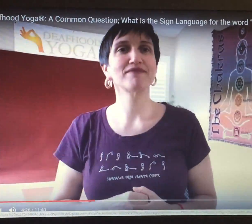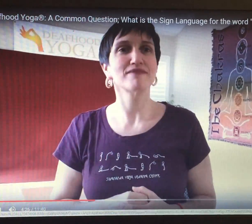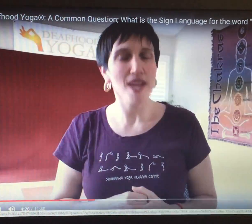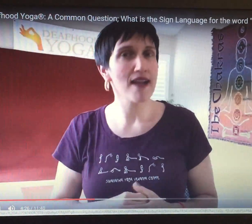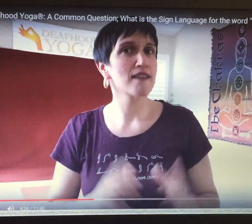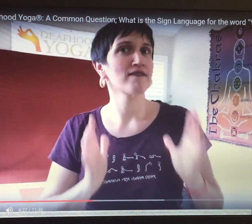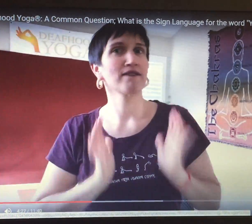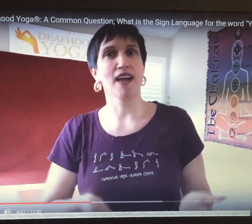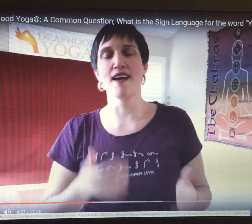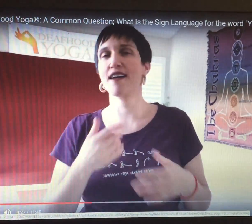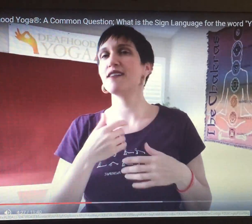fit.